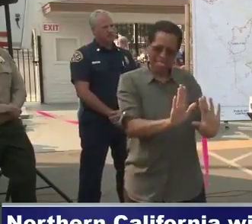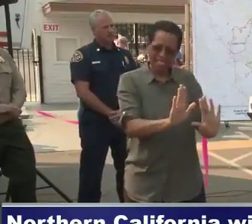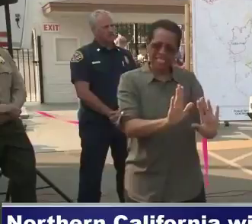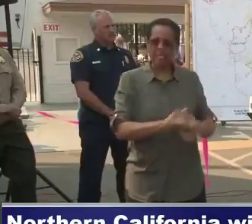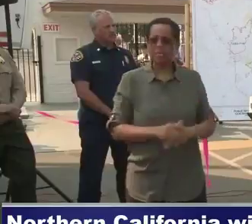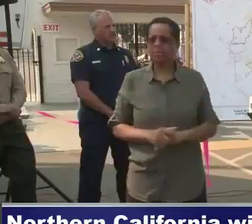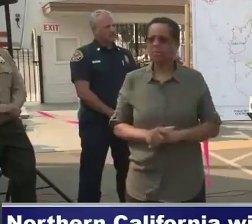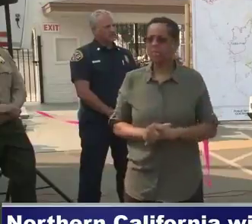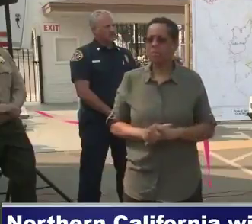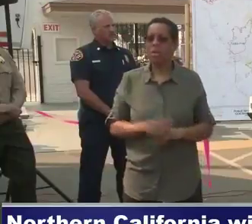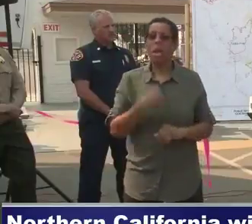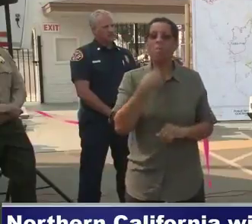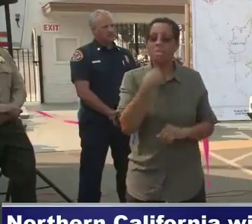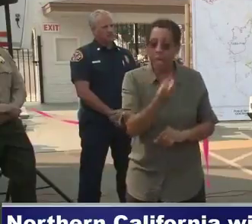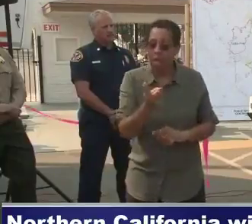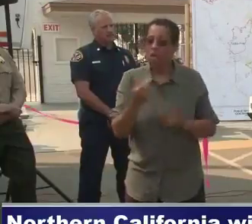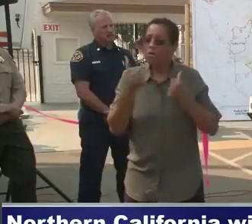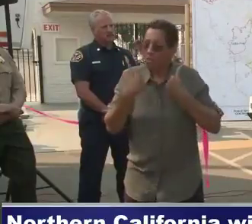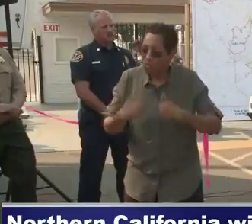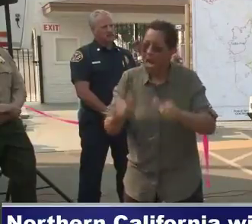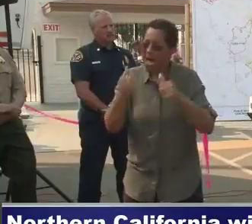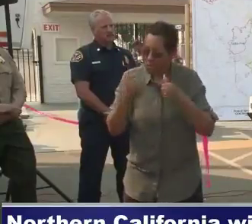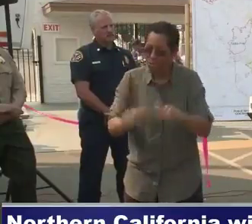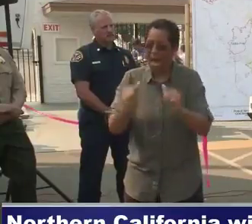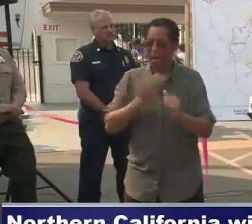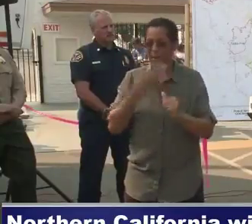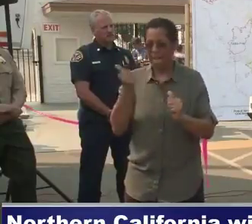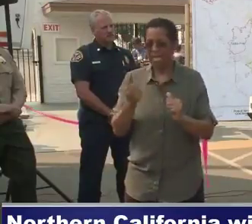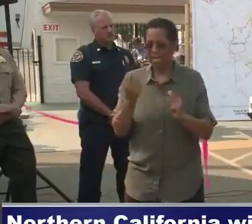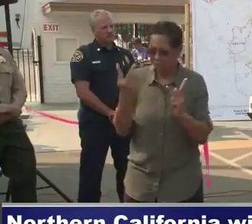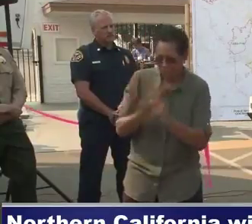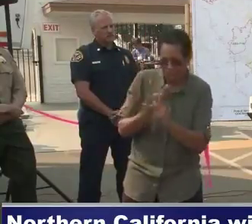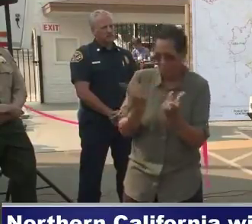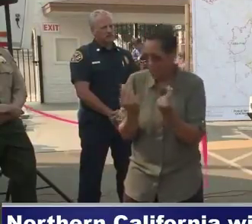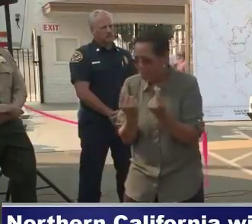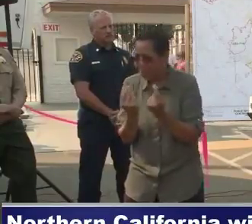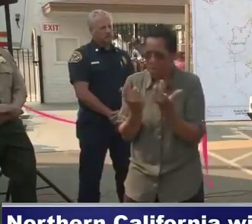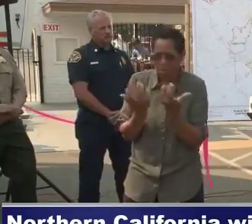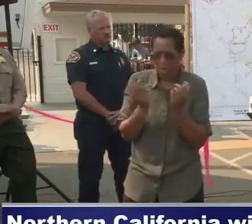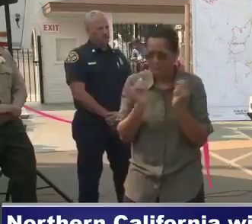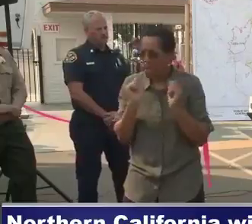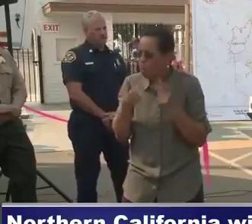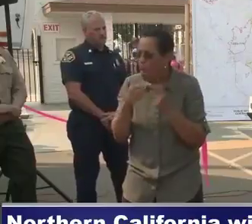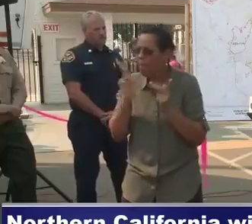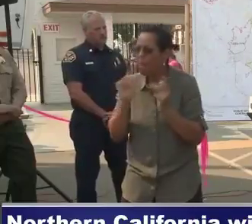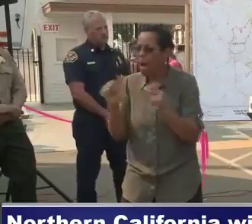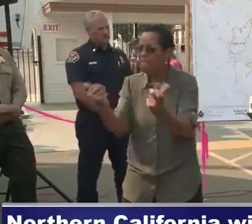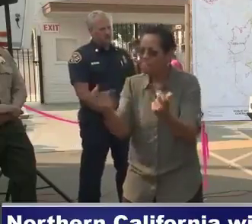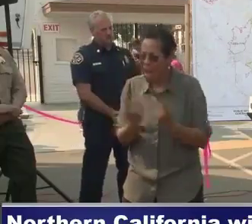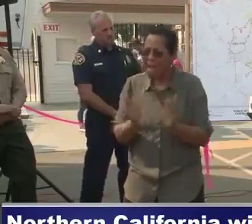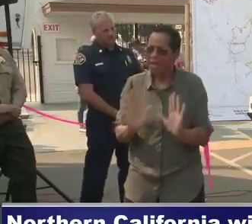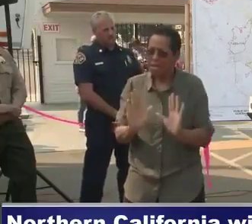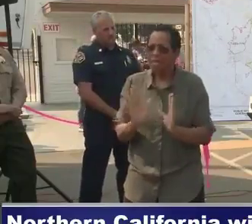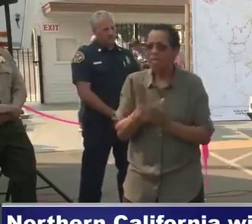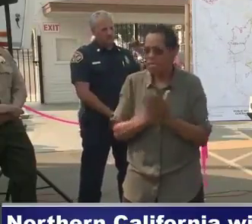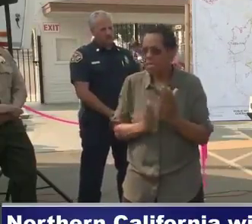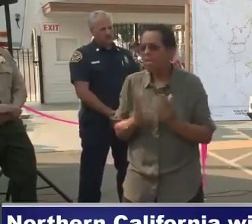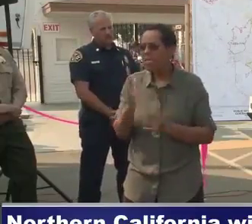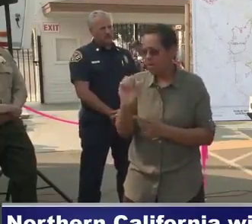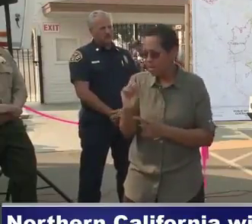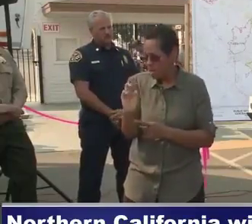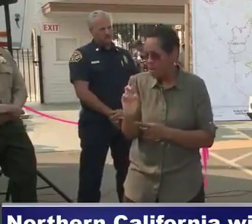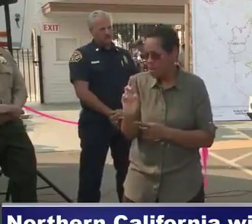steps are being taken right now today. Plans are being worked to try to repopulate a portion of Santa Rosa City that is evacuated in